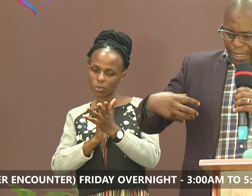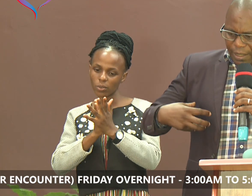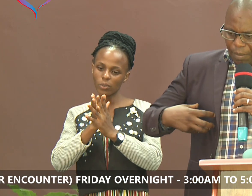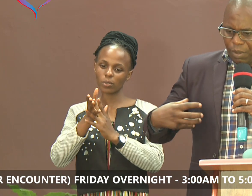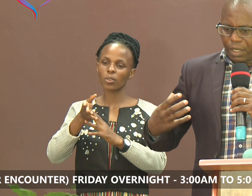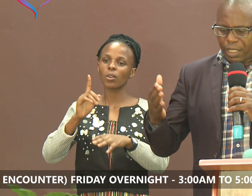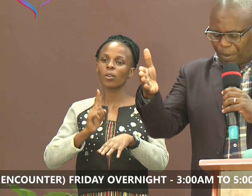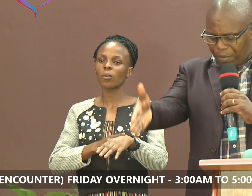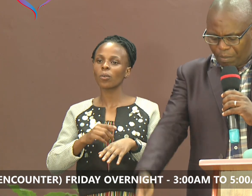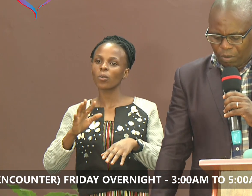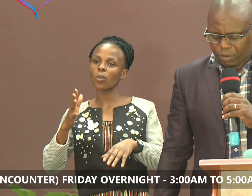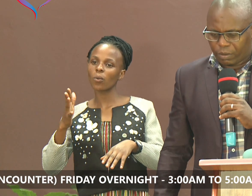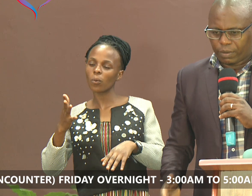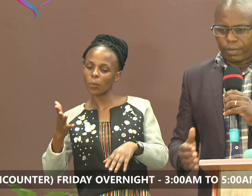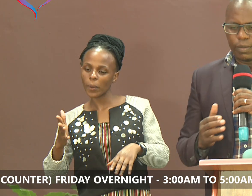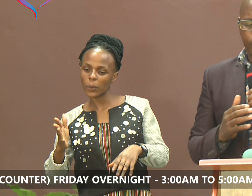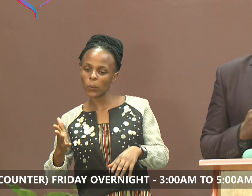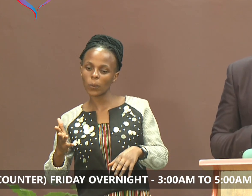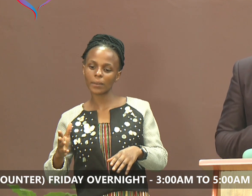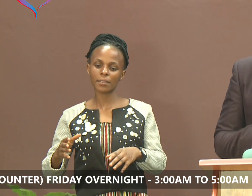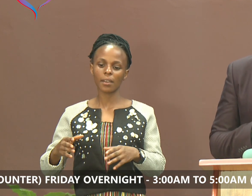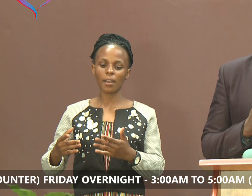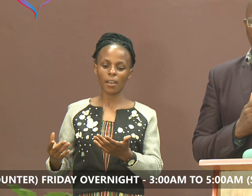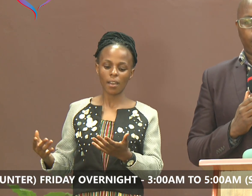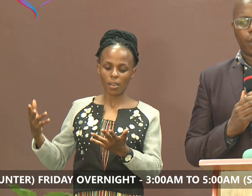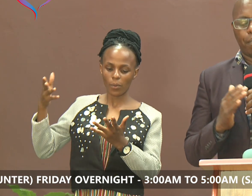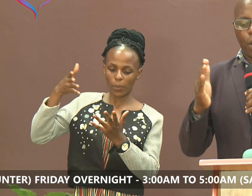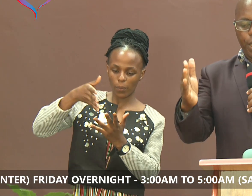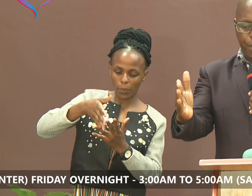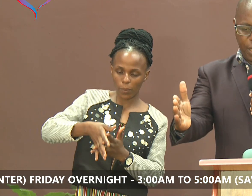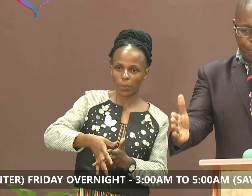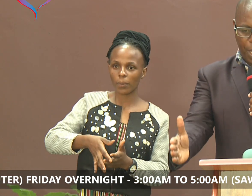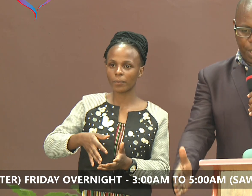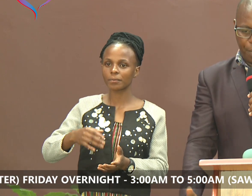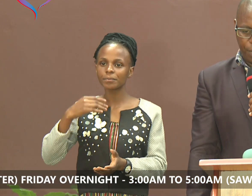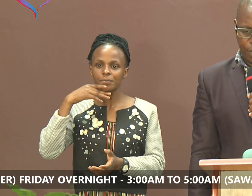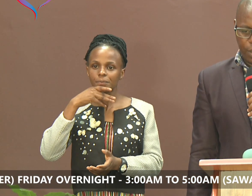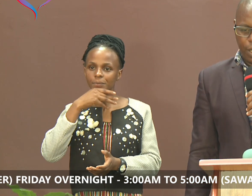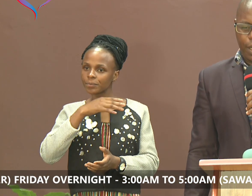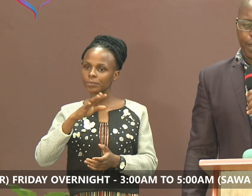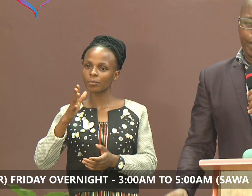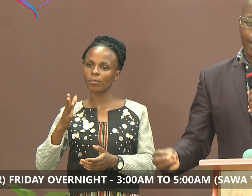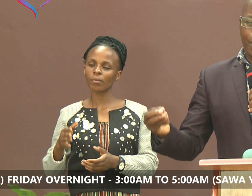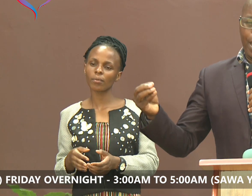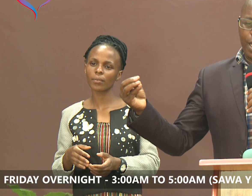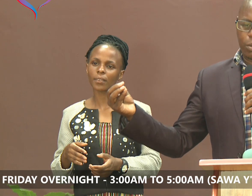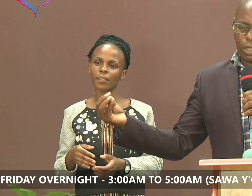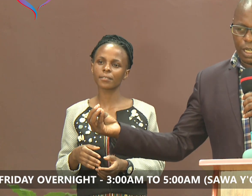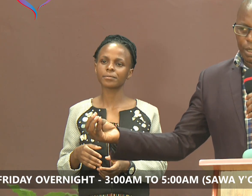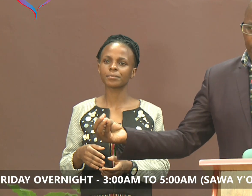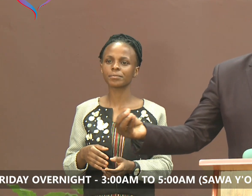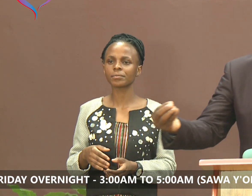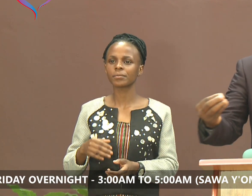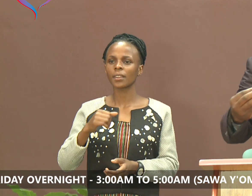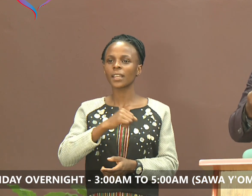wamu amazi gaitamu is permeable. What your family ndalanga zo boundaries zito nya nga mwana